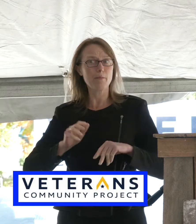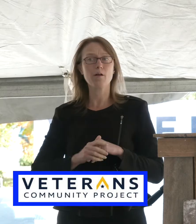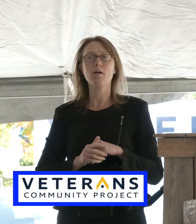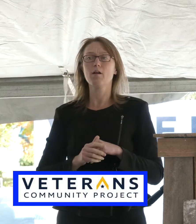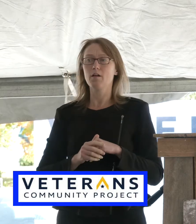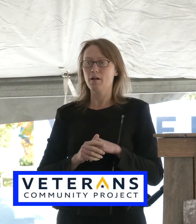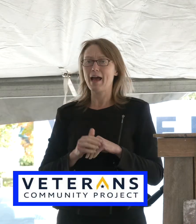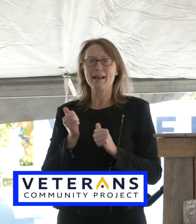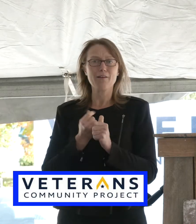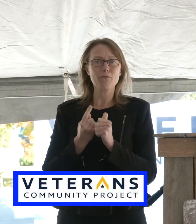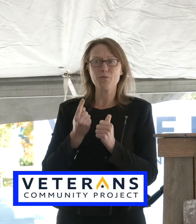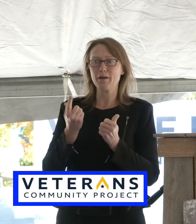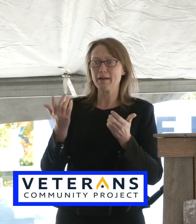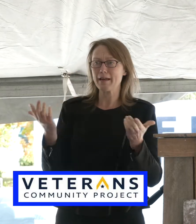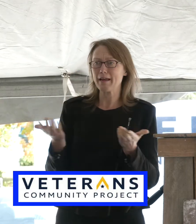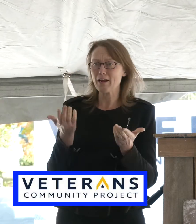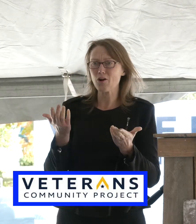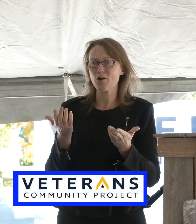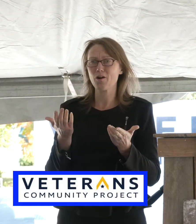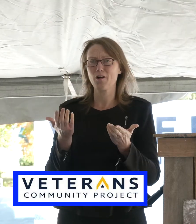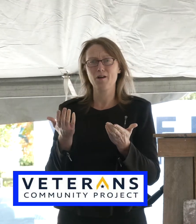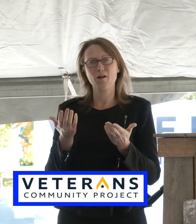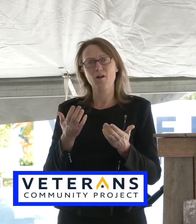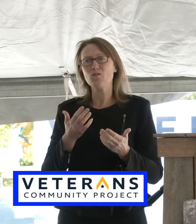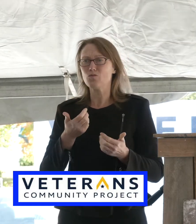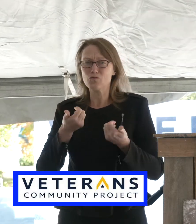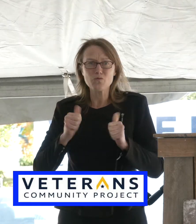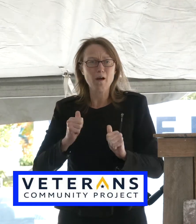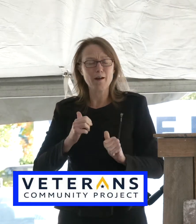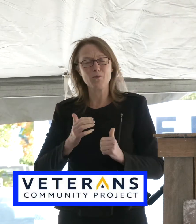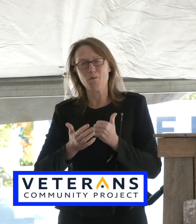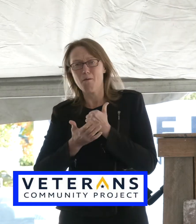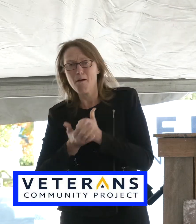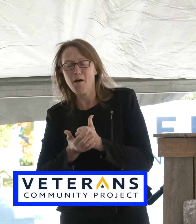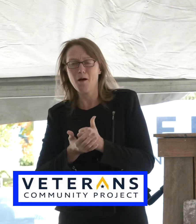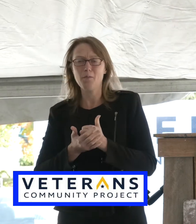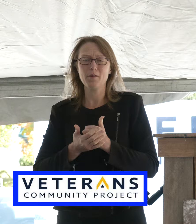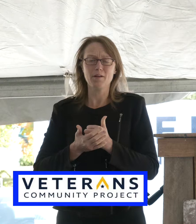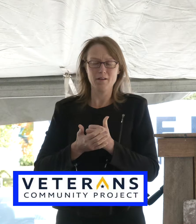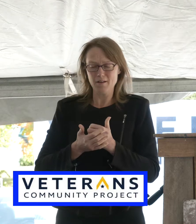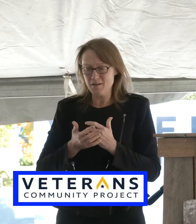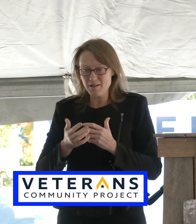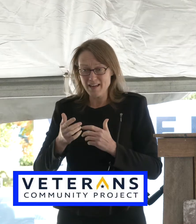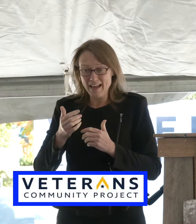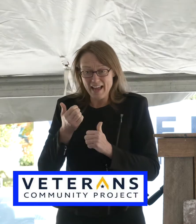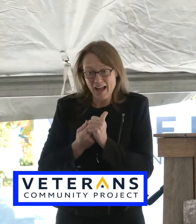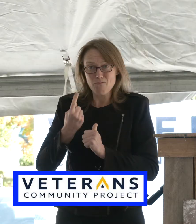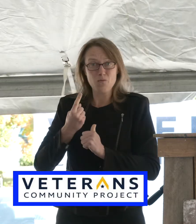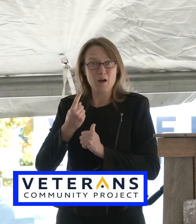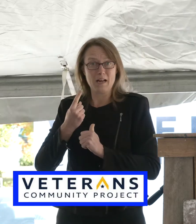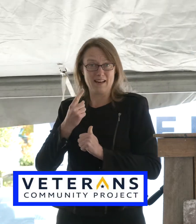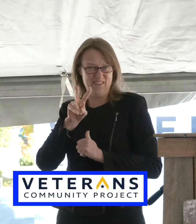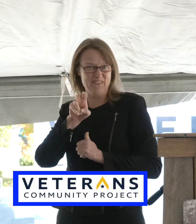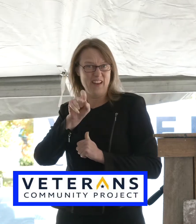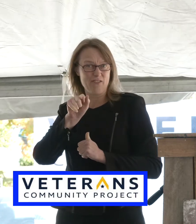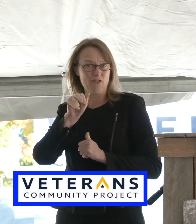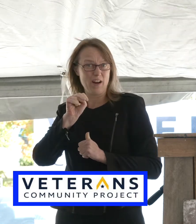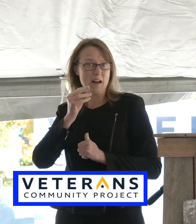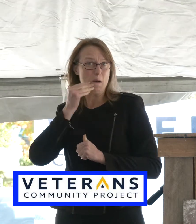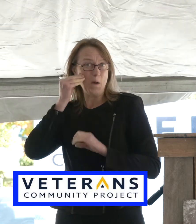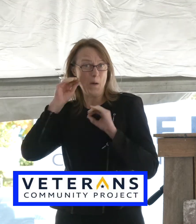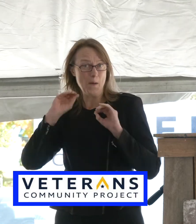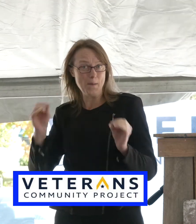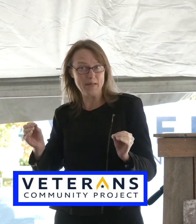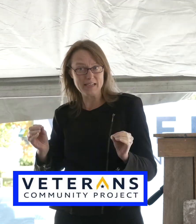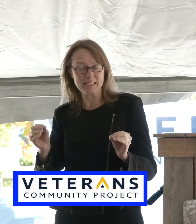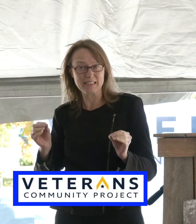on taking every veteran off the homeless list is a major task. Not one person can do it. But if we all